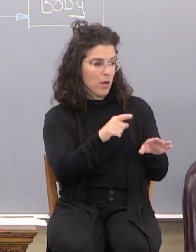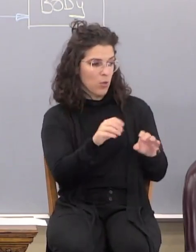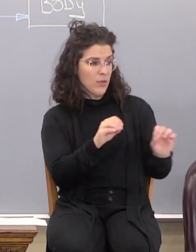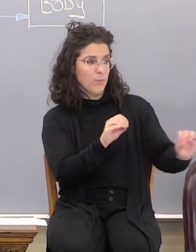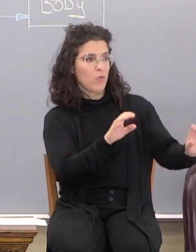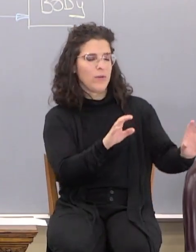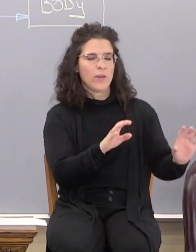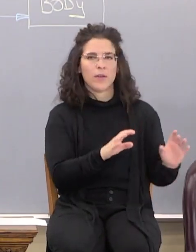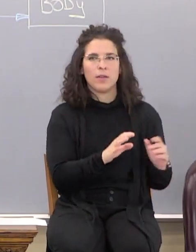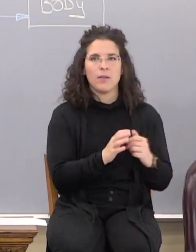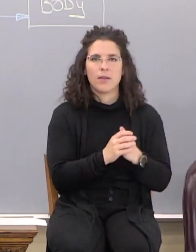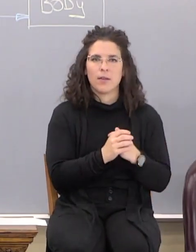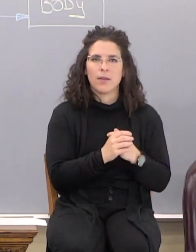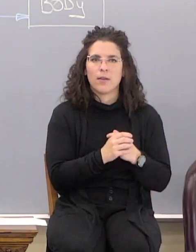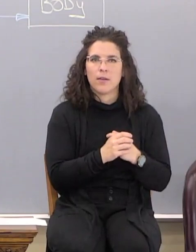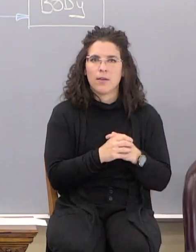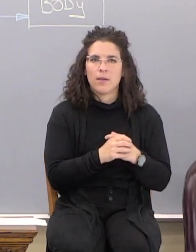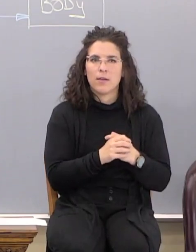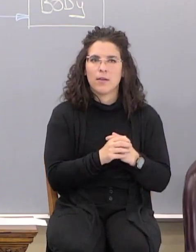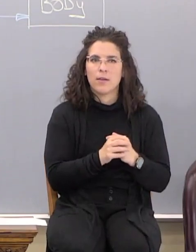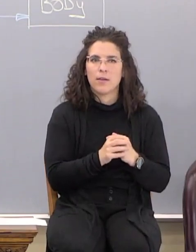moving.